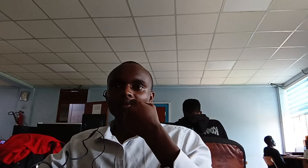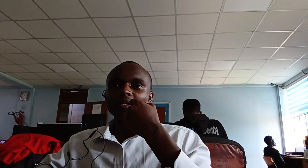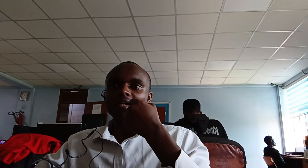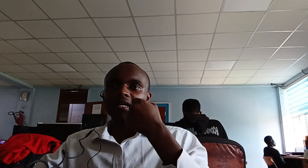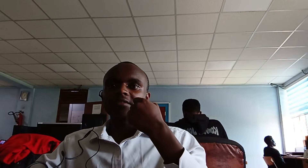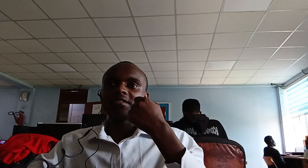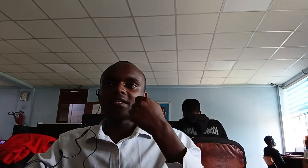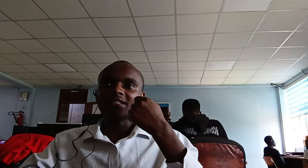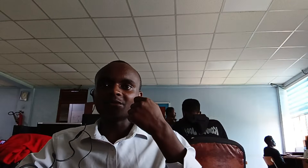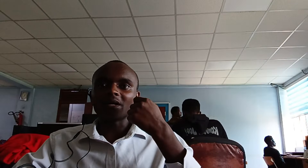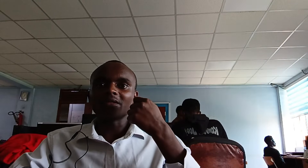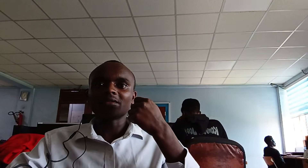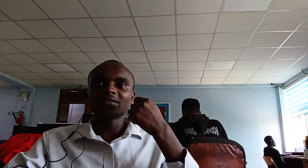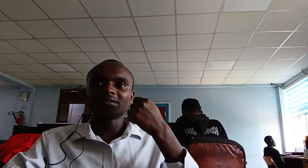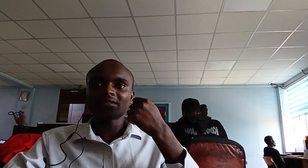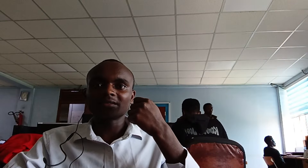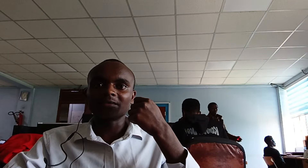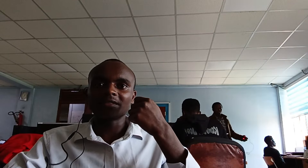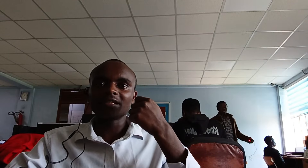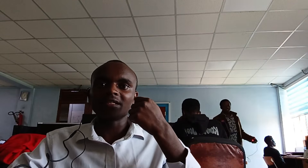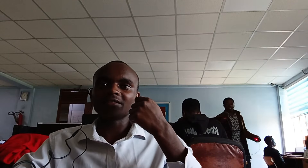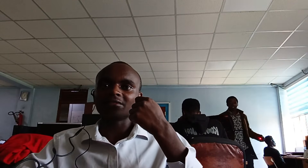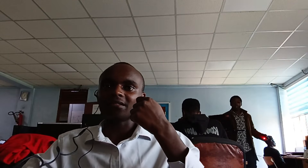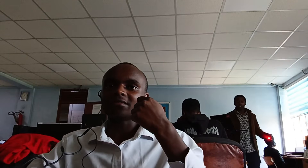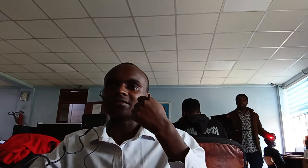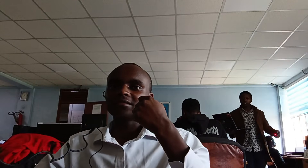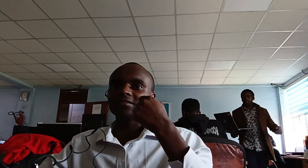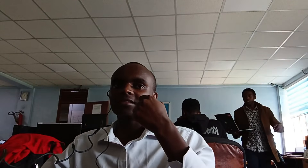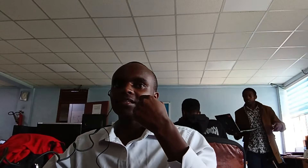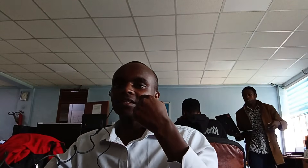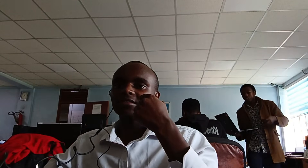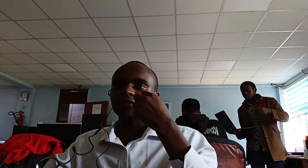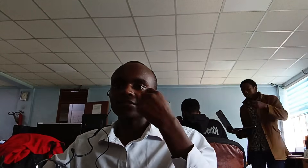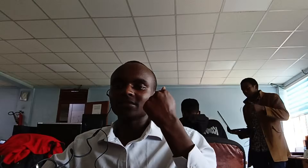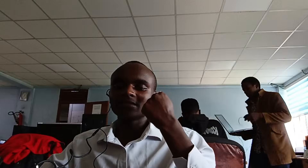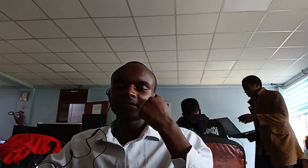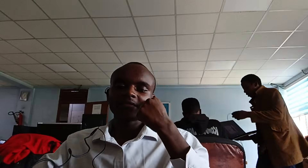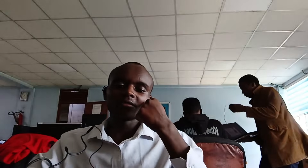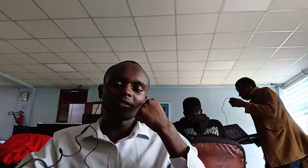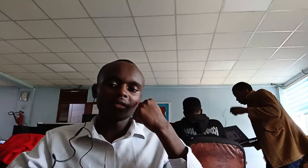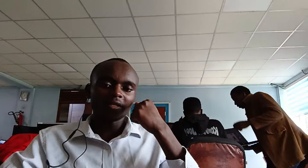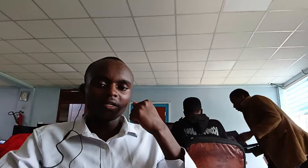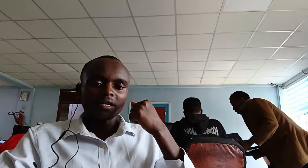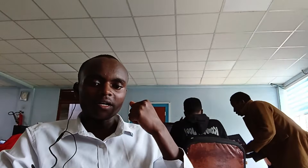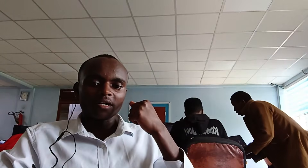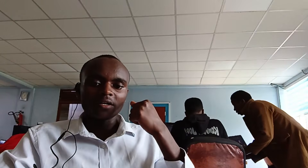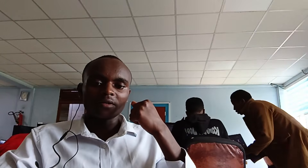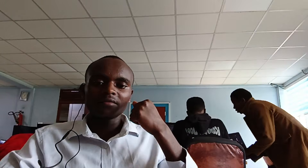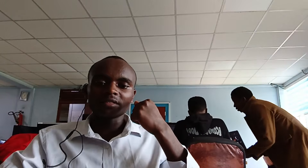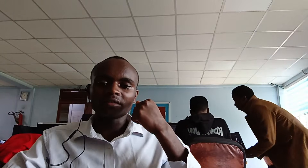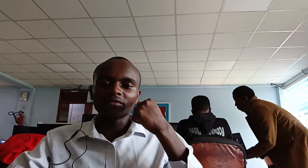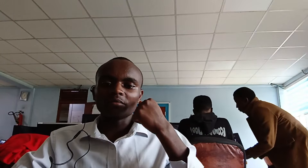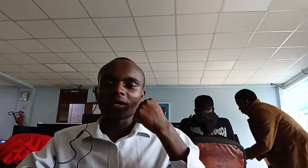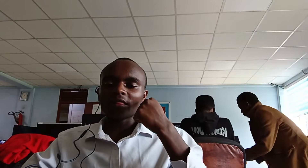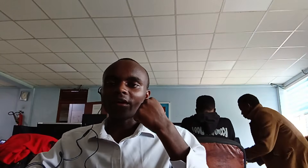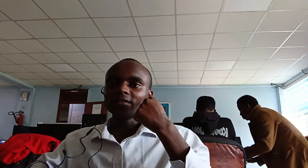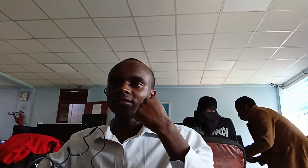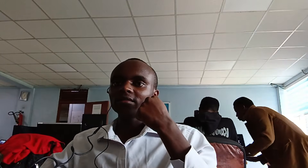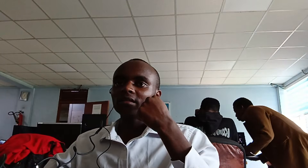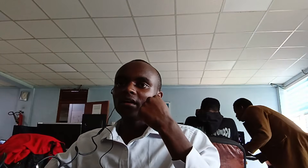Yeah, still gets to uncle. We still gets to uncle. We still gets to uncle. We have the sign for brother.